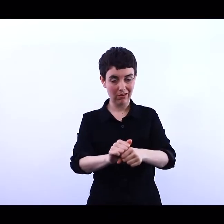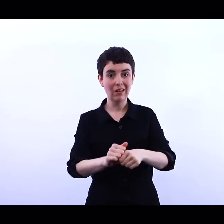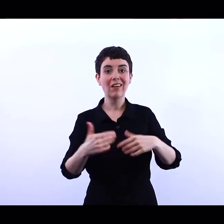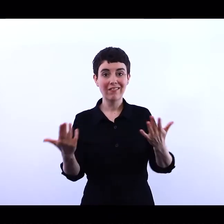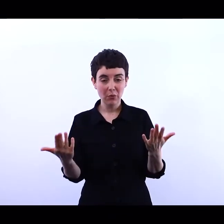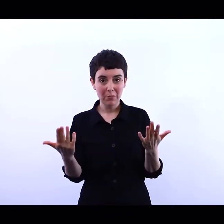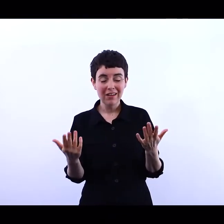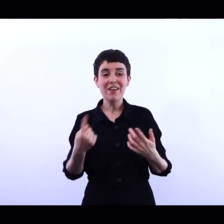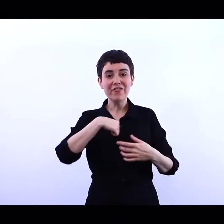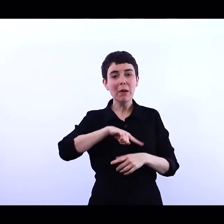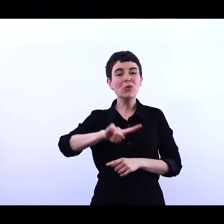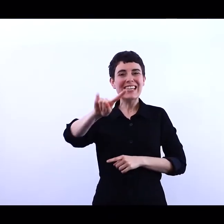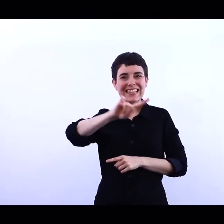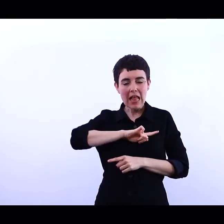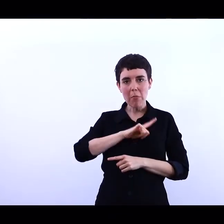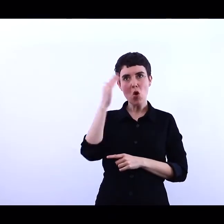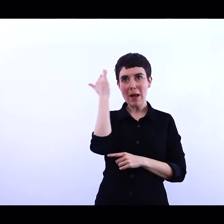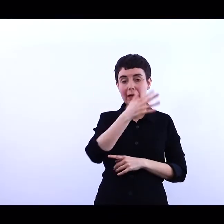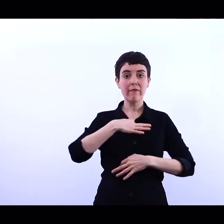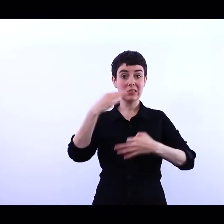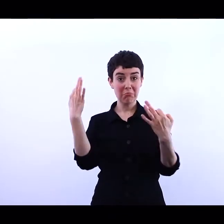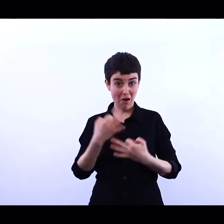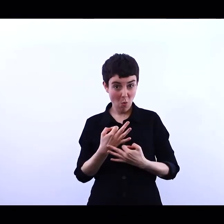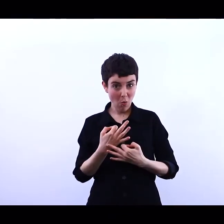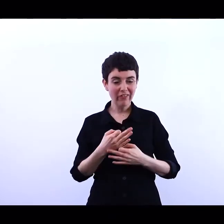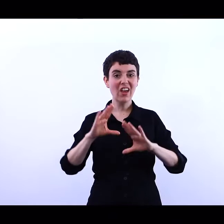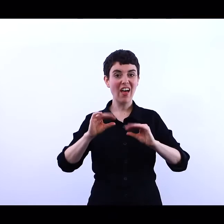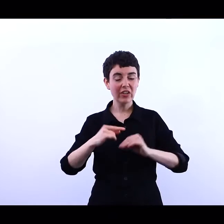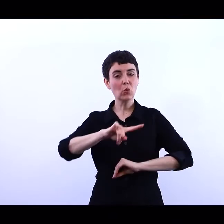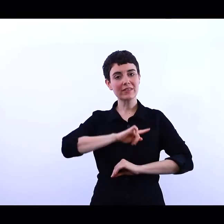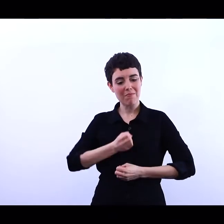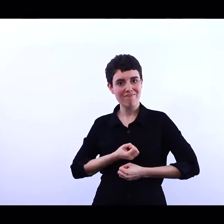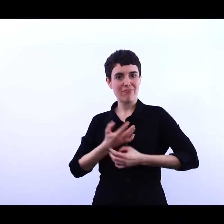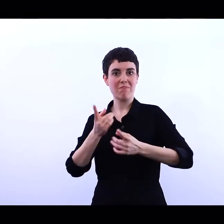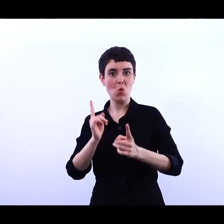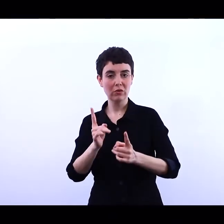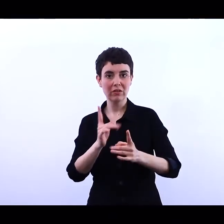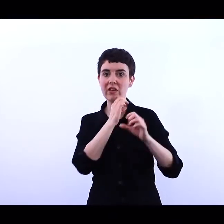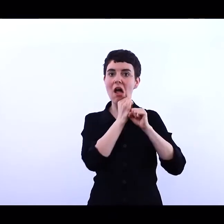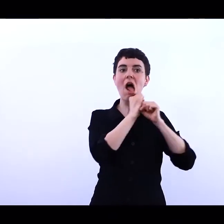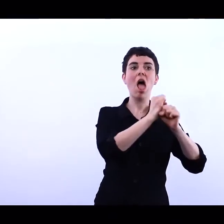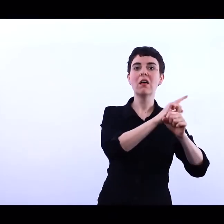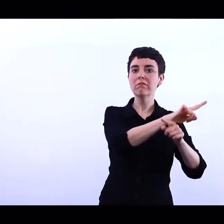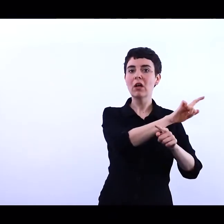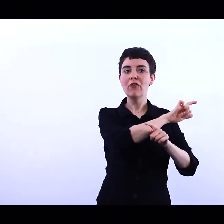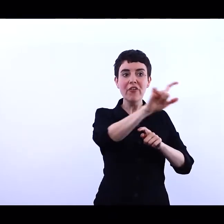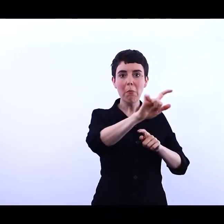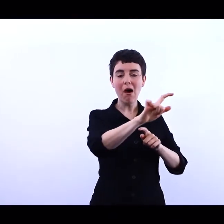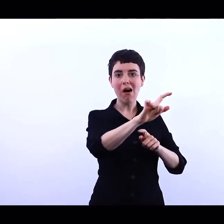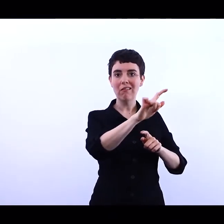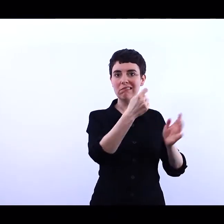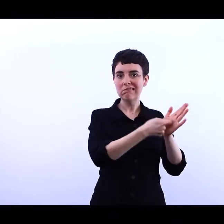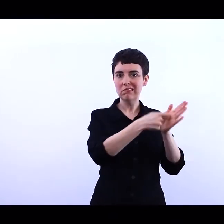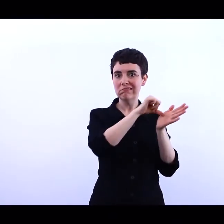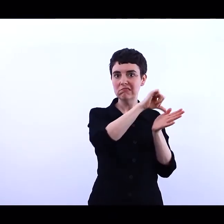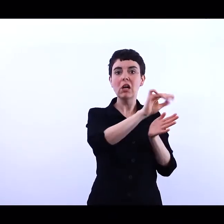we invest in our own technology management and leadership capabilities. Ultimately, the fetishization